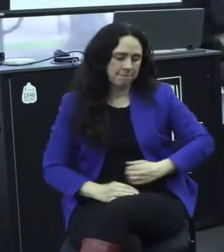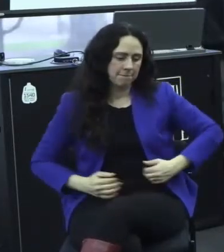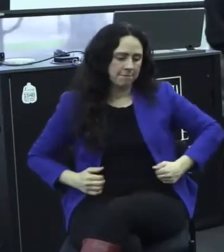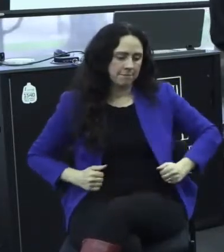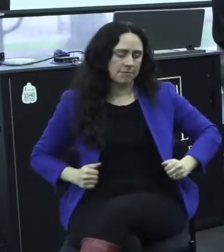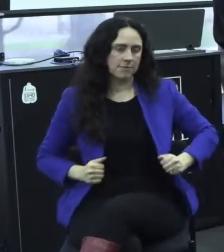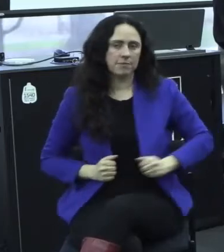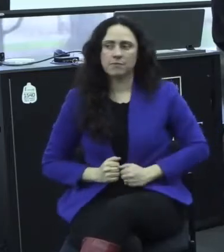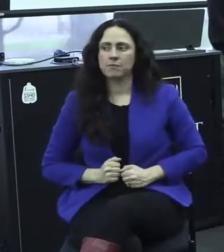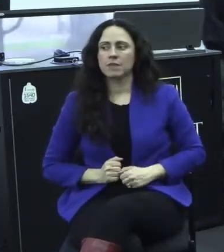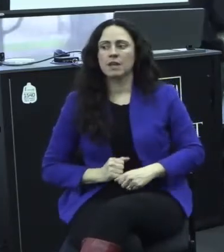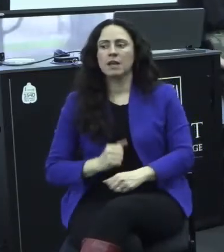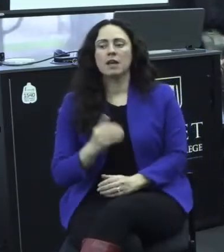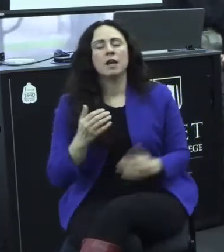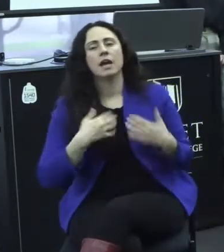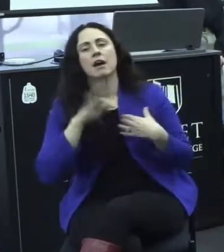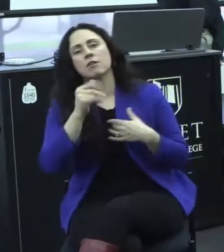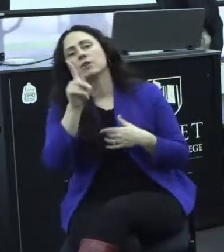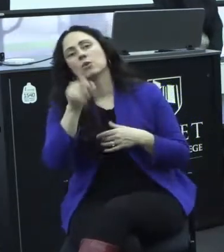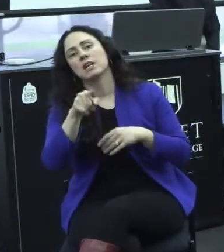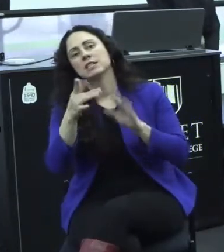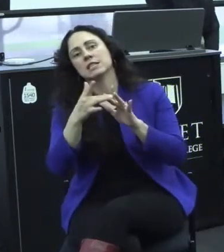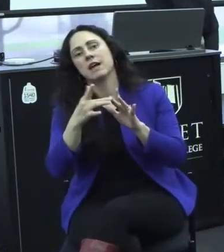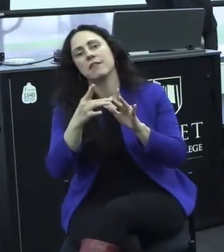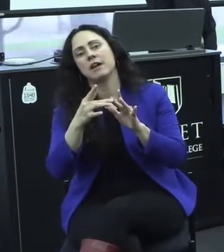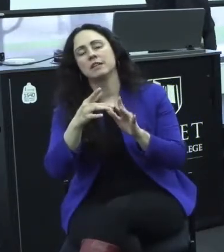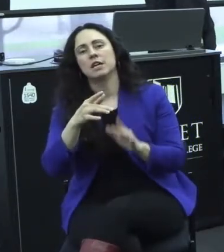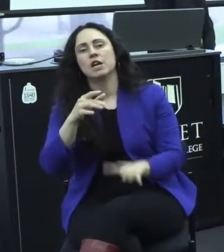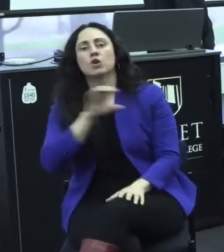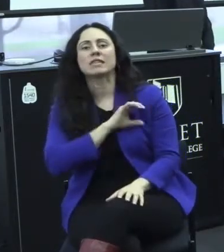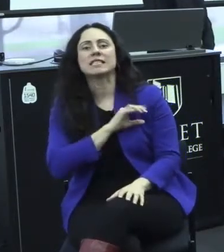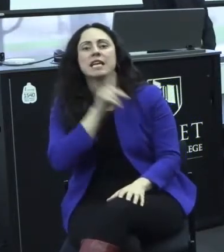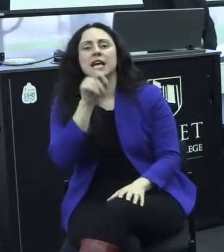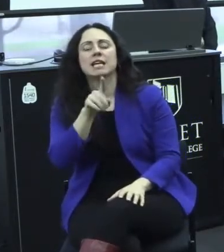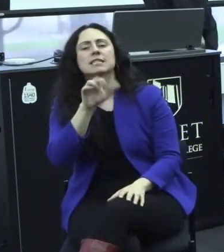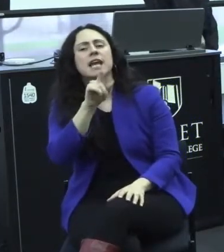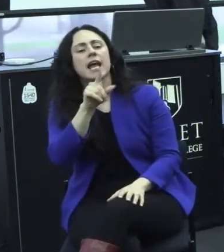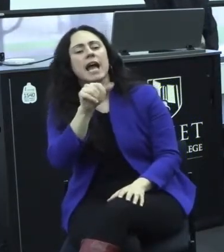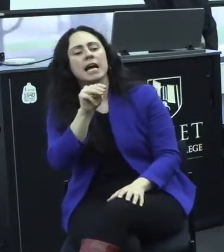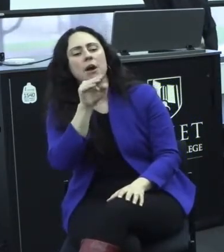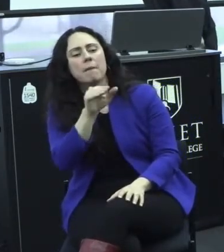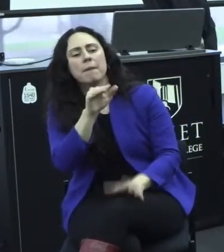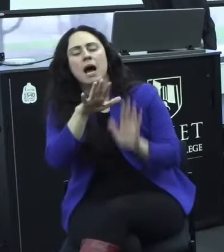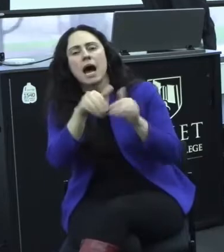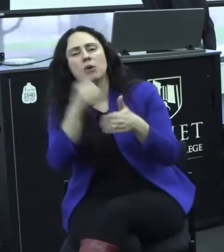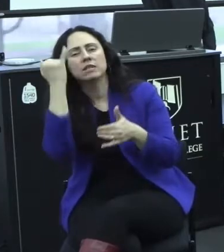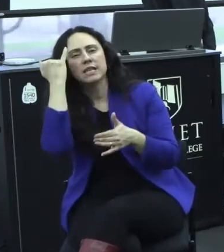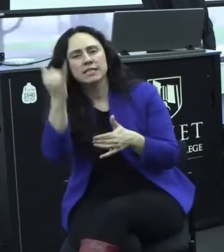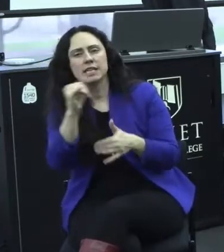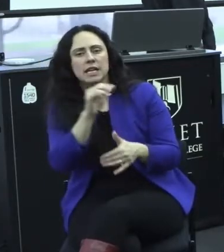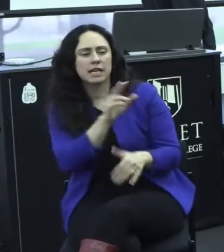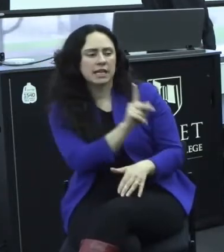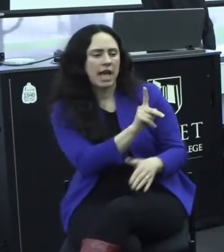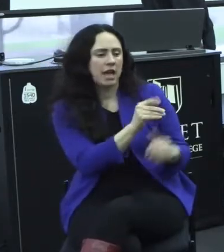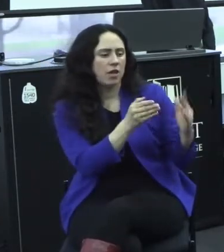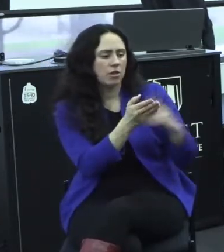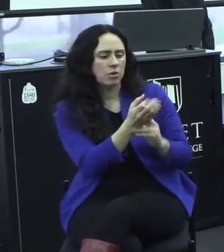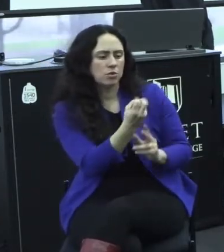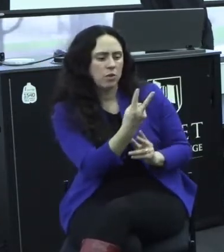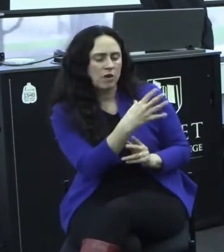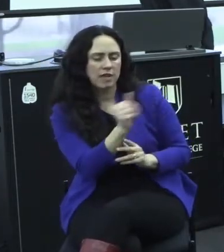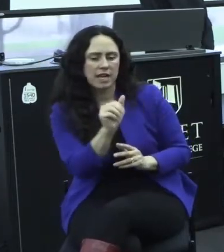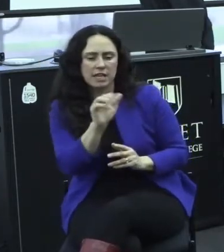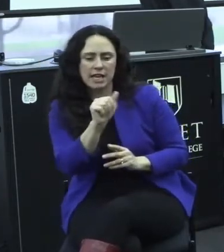Do have a few questions online. Christina asks, Adam, how does the IDEA K through 12 and